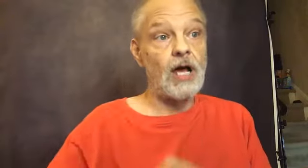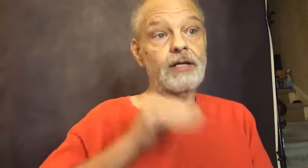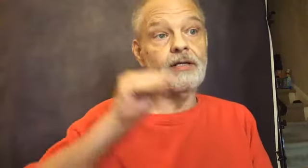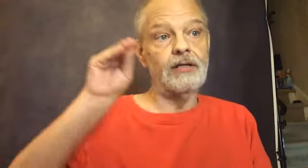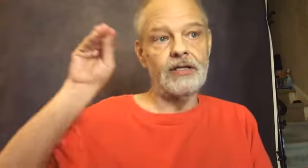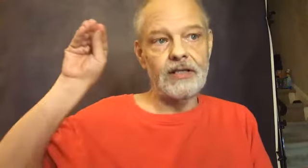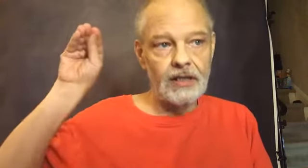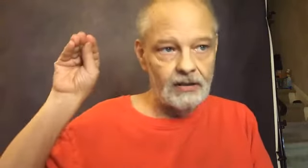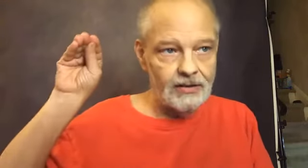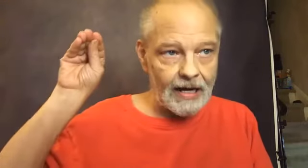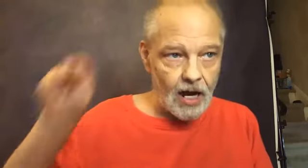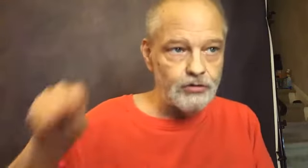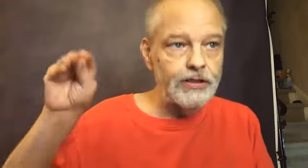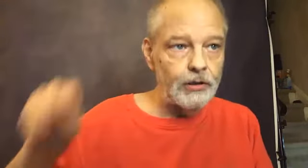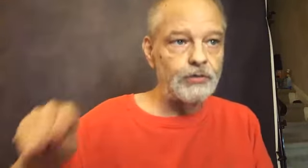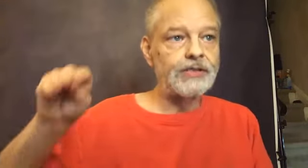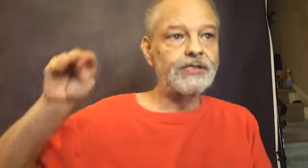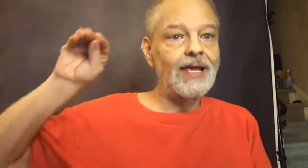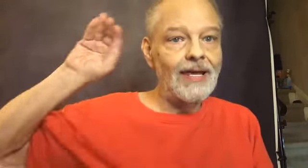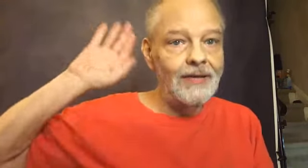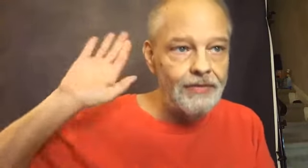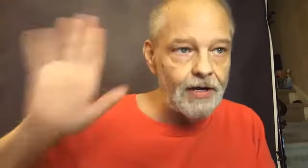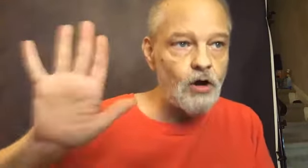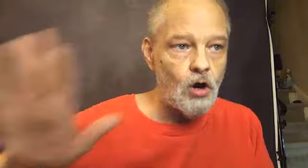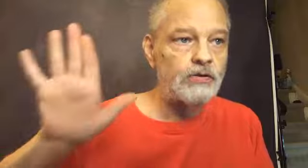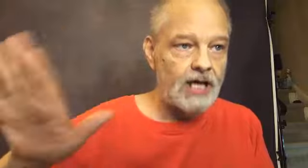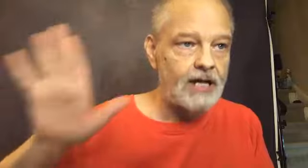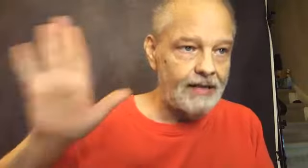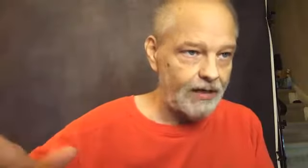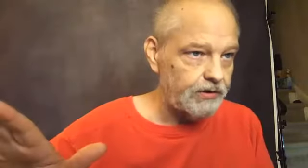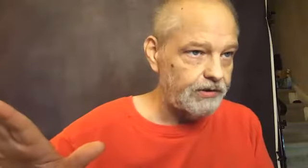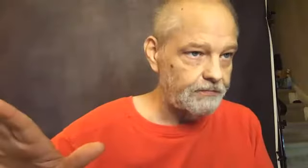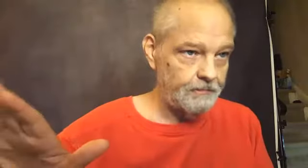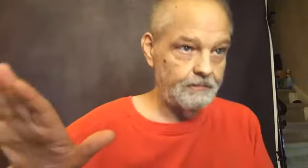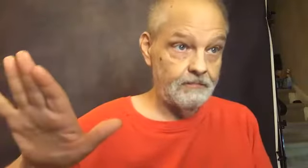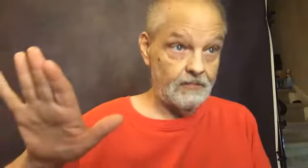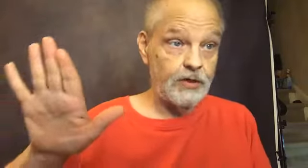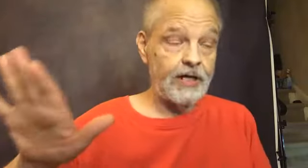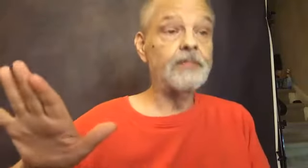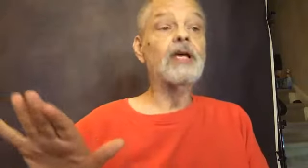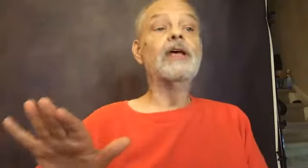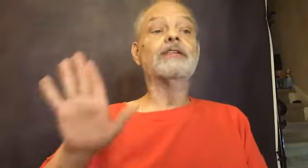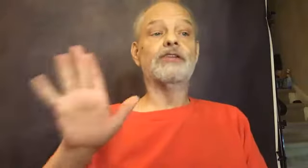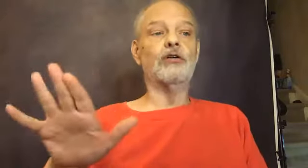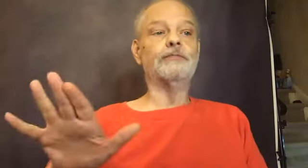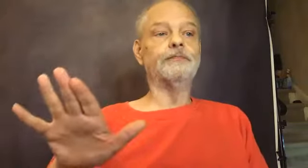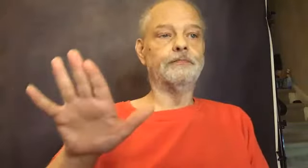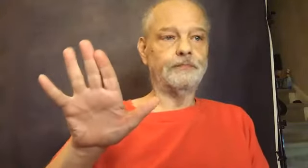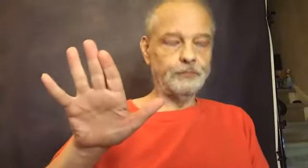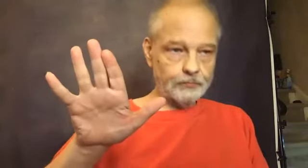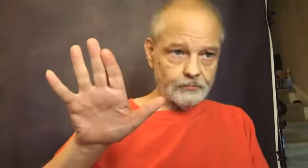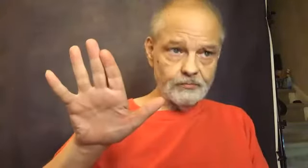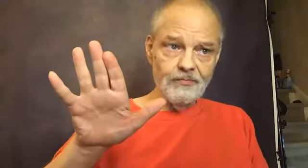sign that that country uses in their own sign language. Okay, so